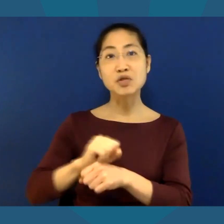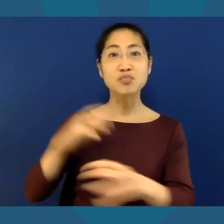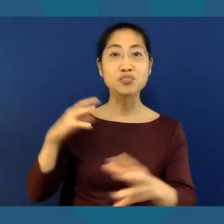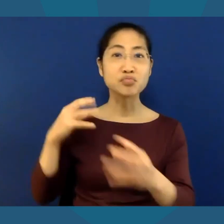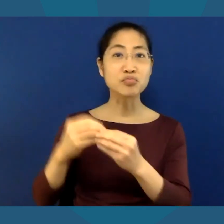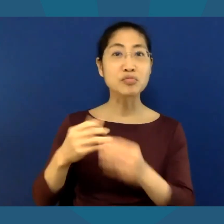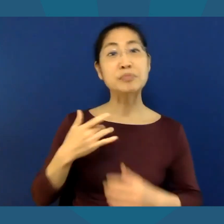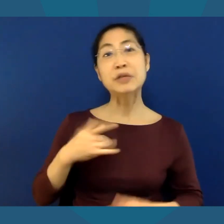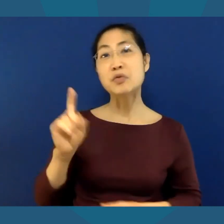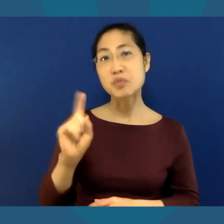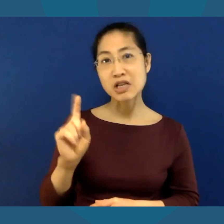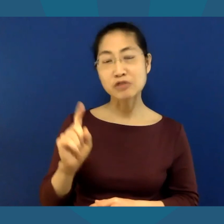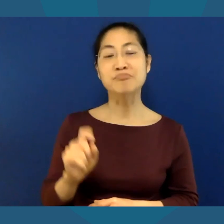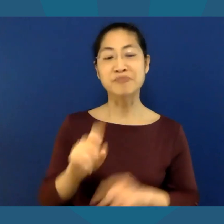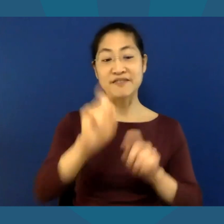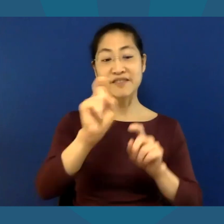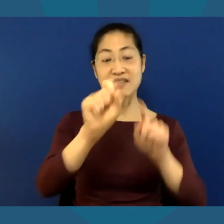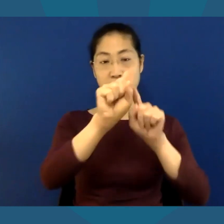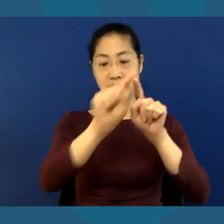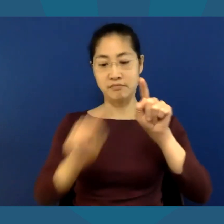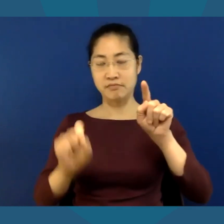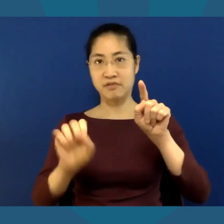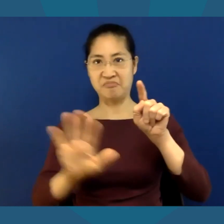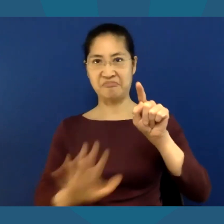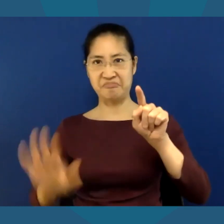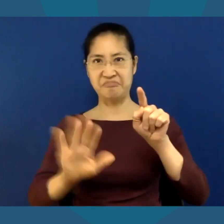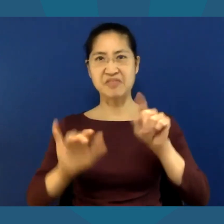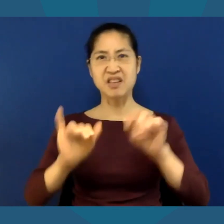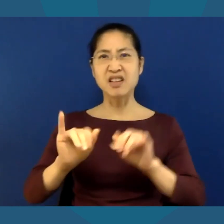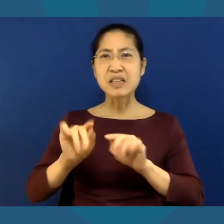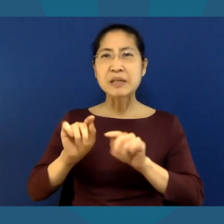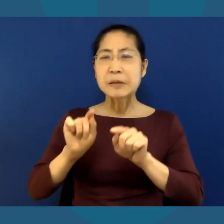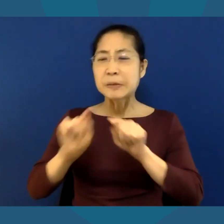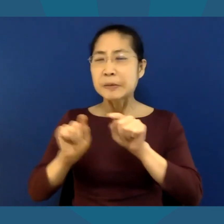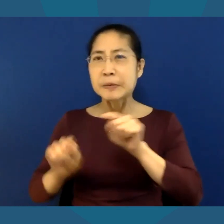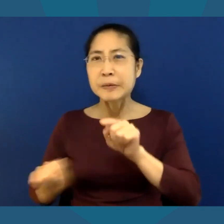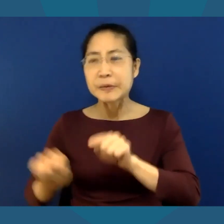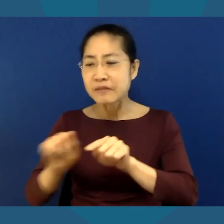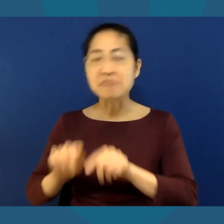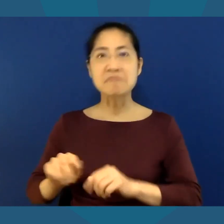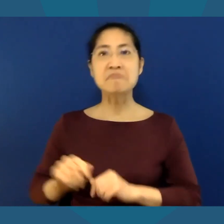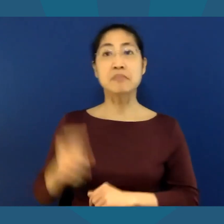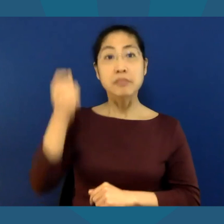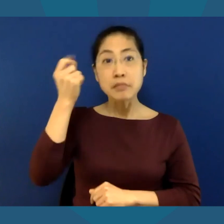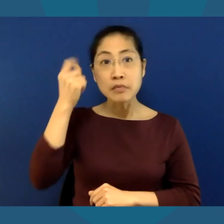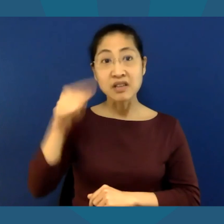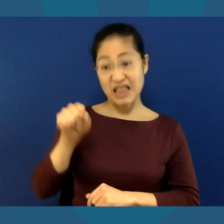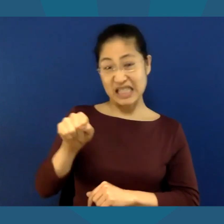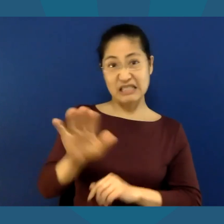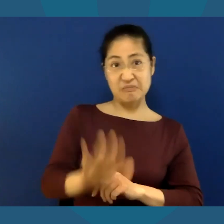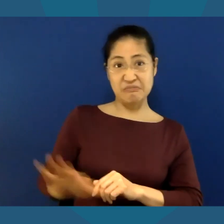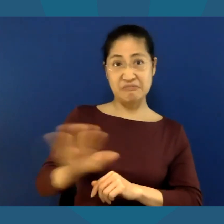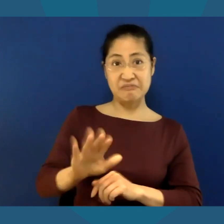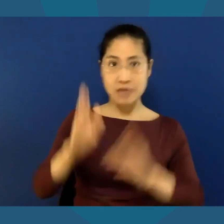I worked most of my career in rural, underserved communities like the ones I hope